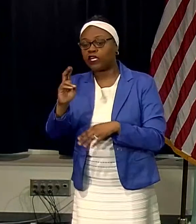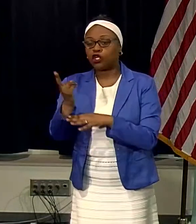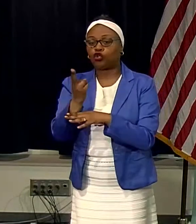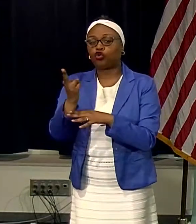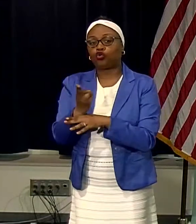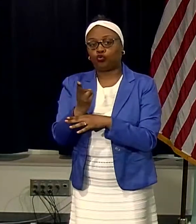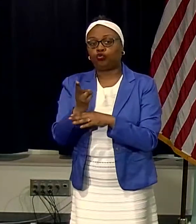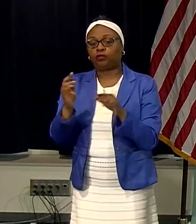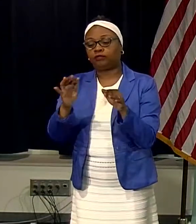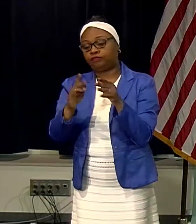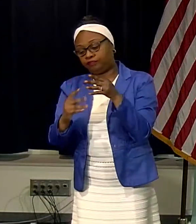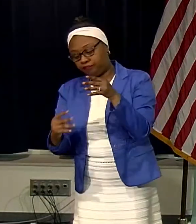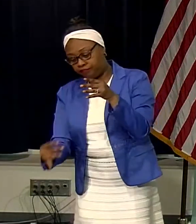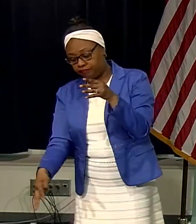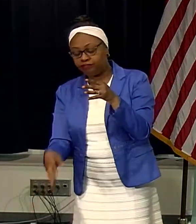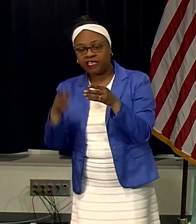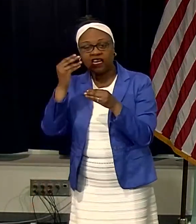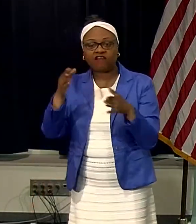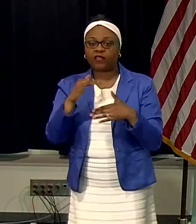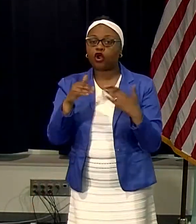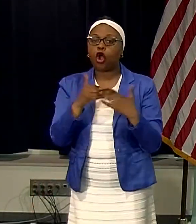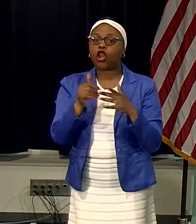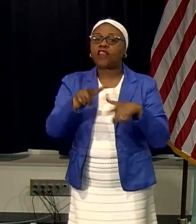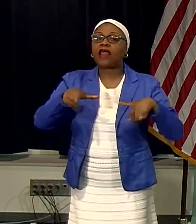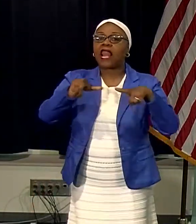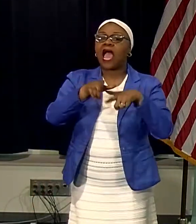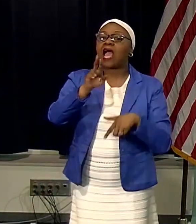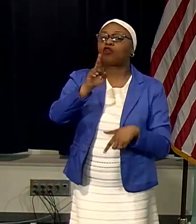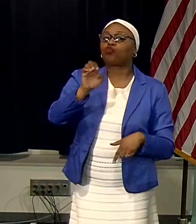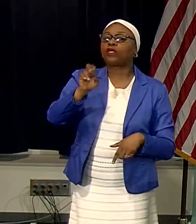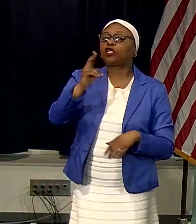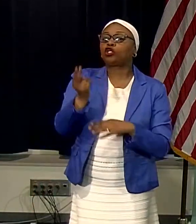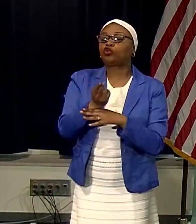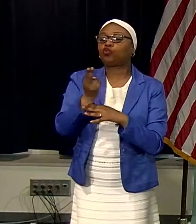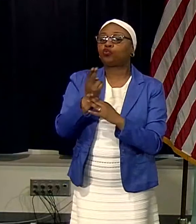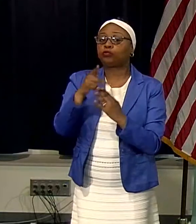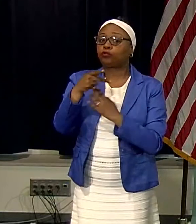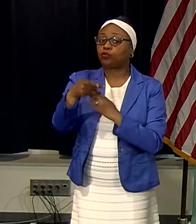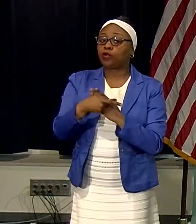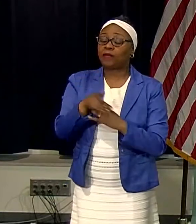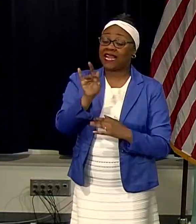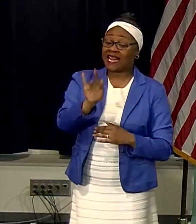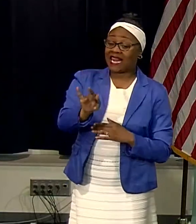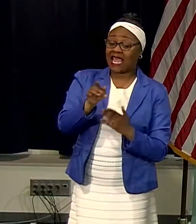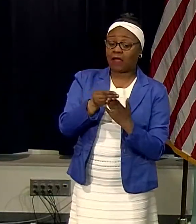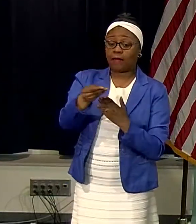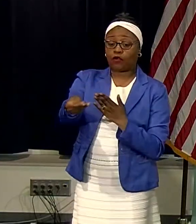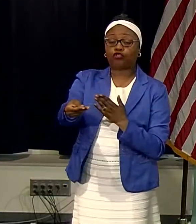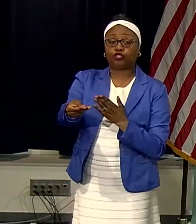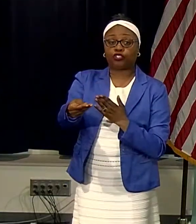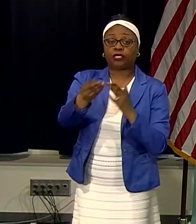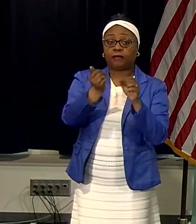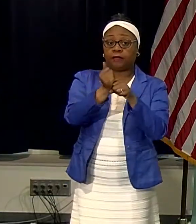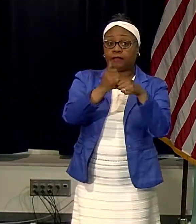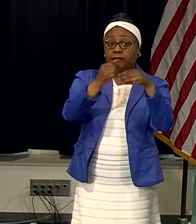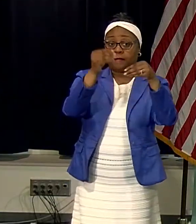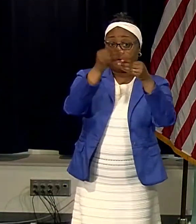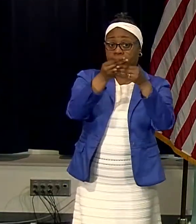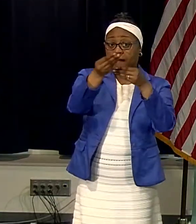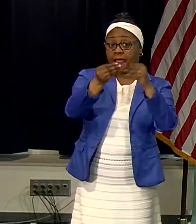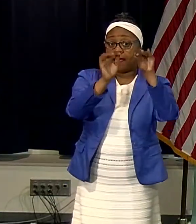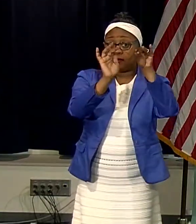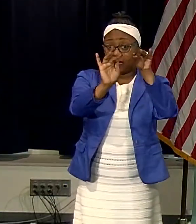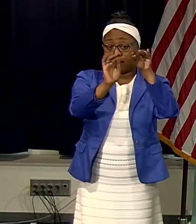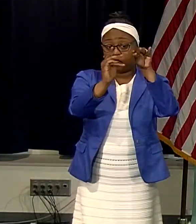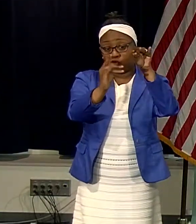information for all of the land reuse programs. You can also click purchase, make a purchase at the top, scroll down to side lots, and it'll take you